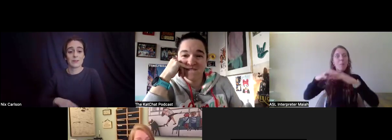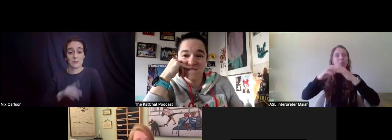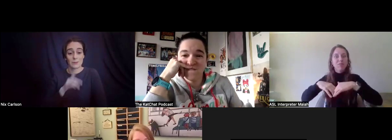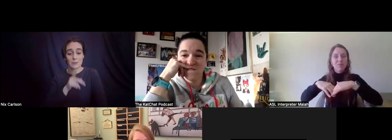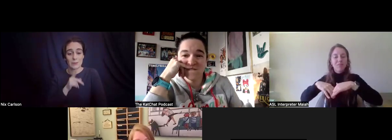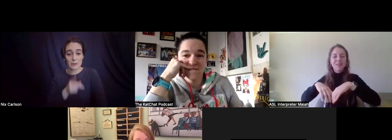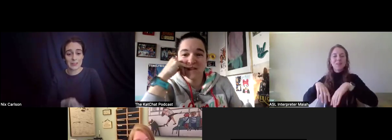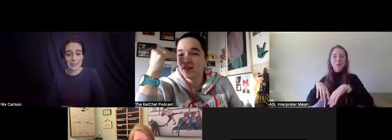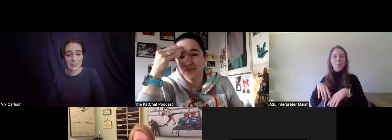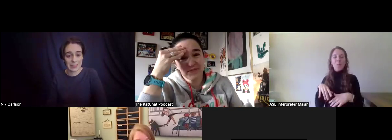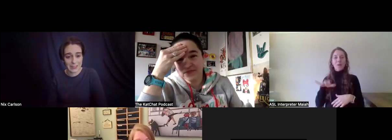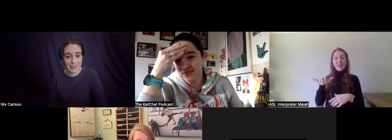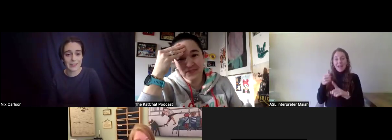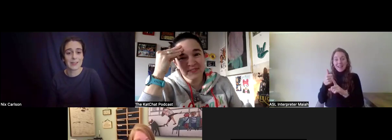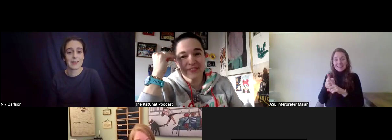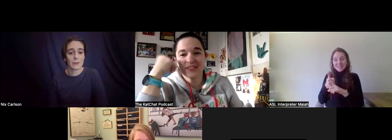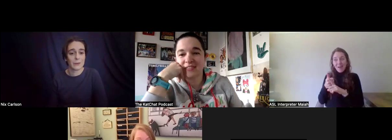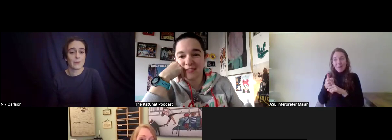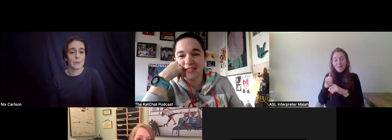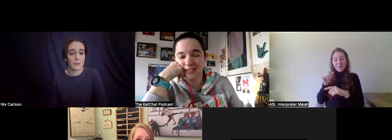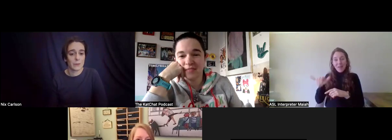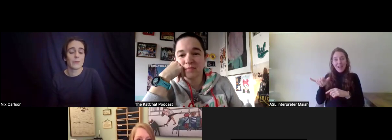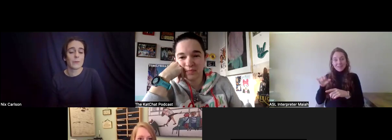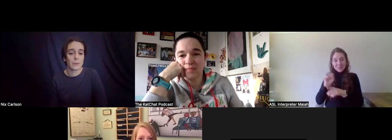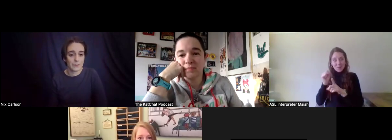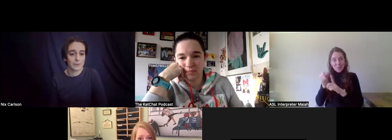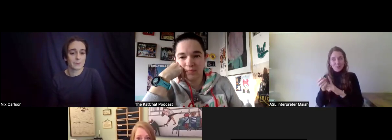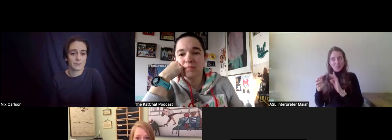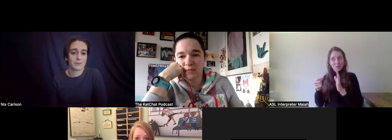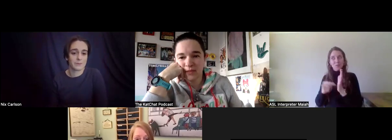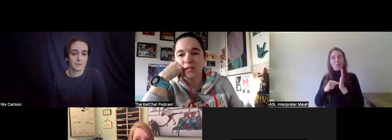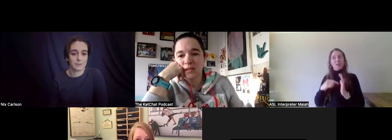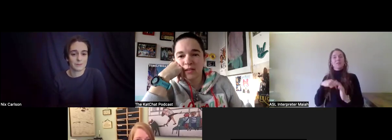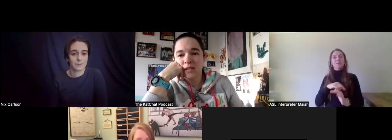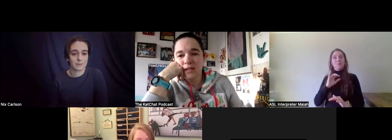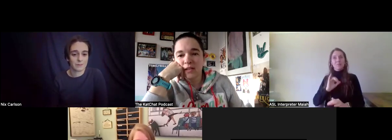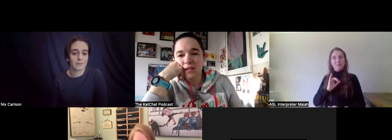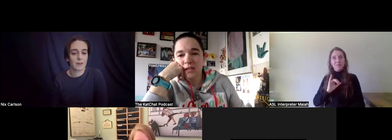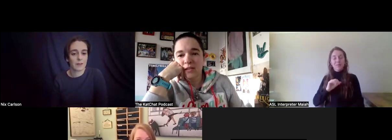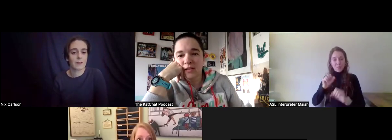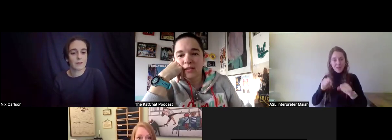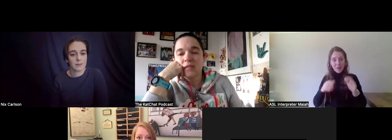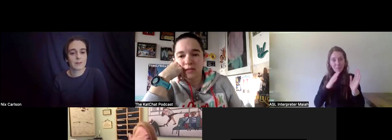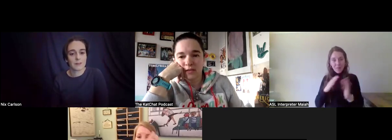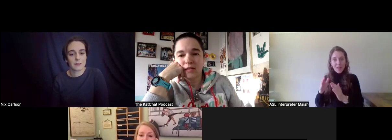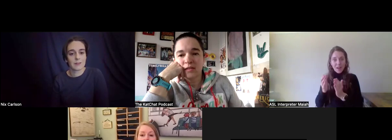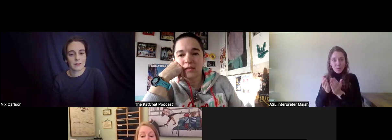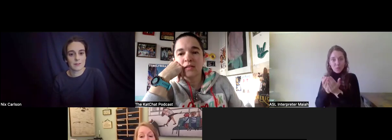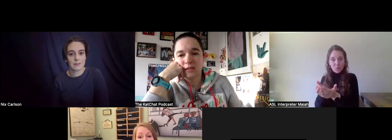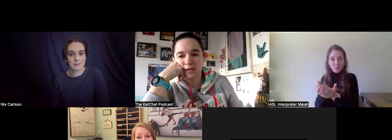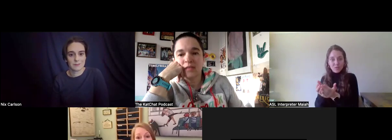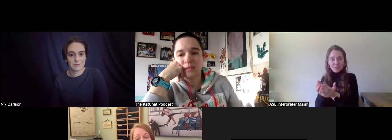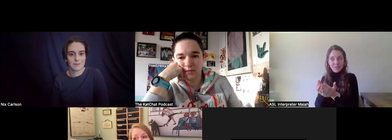of itself showed like, okay, like we could plan a cruise a week and sell it out, it looked like, right?